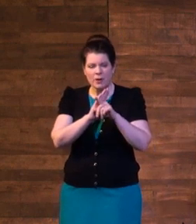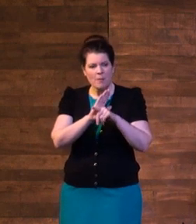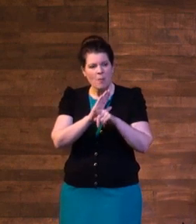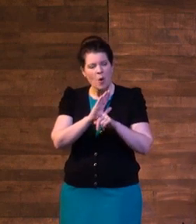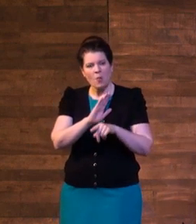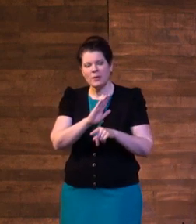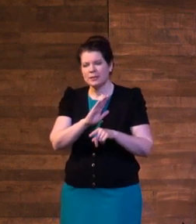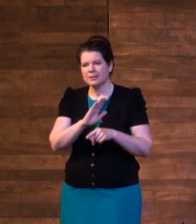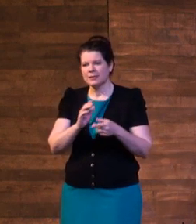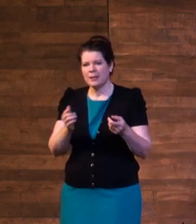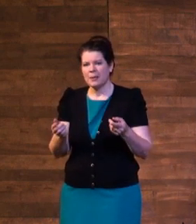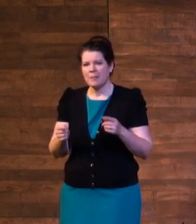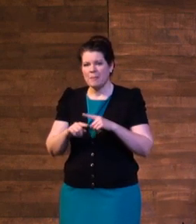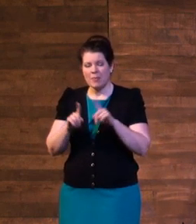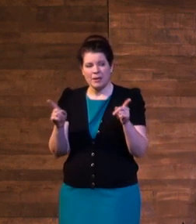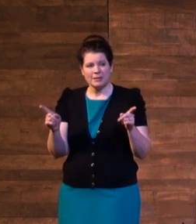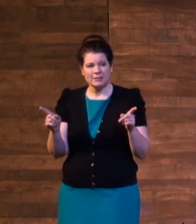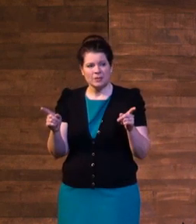we access them?